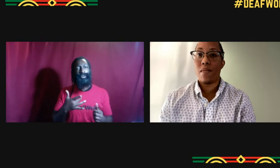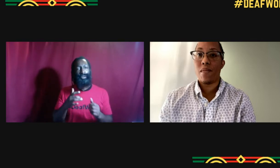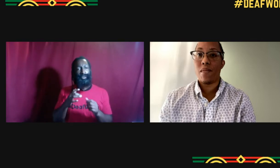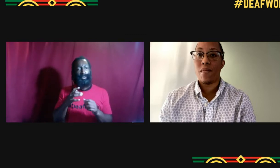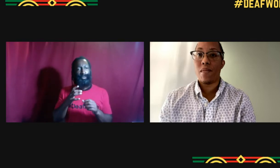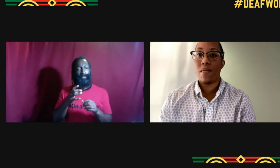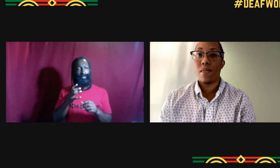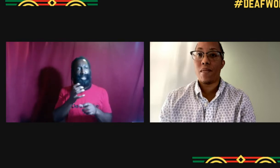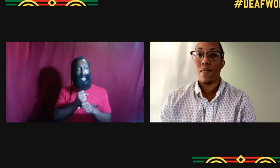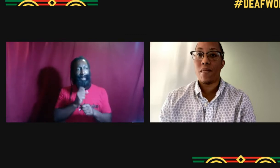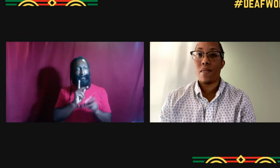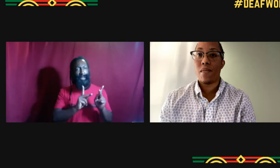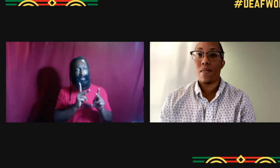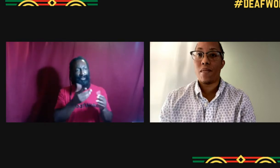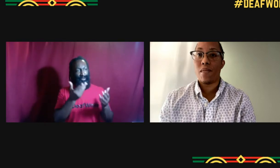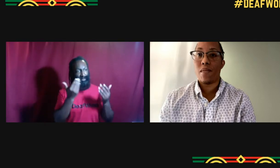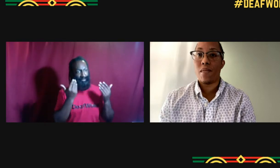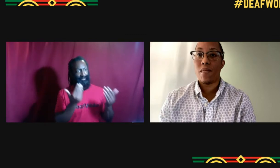direct.